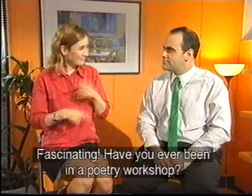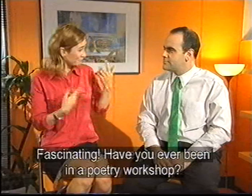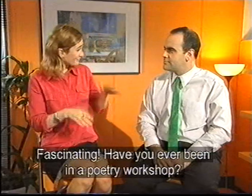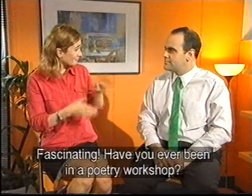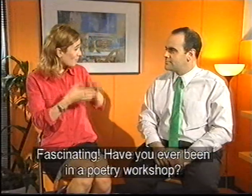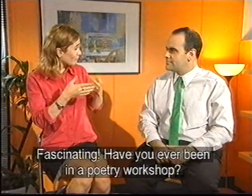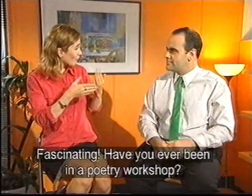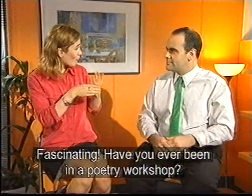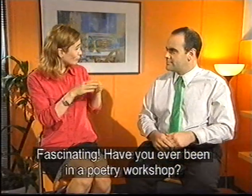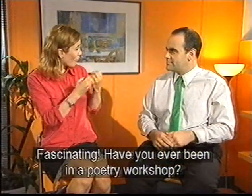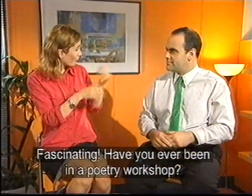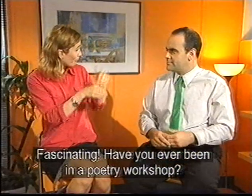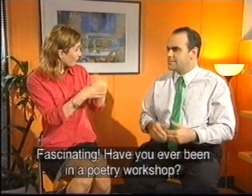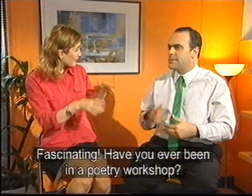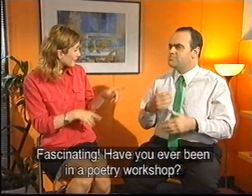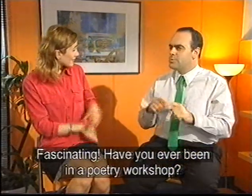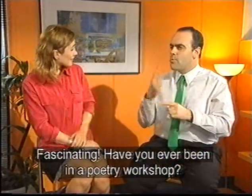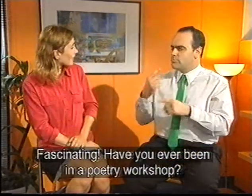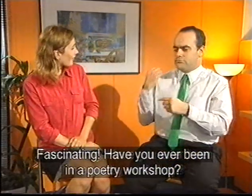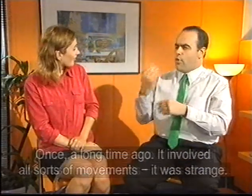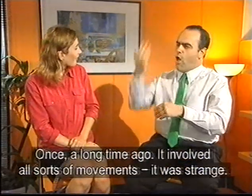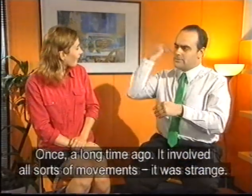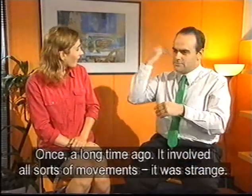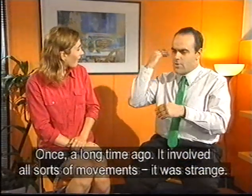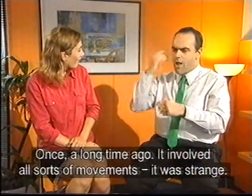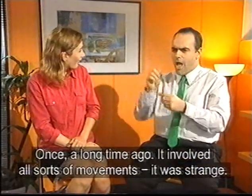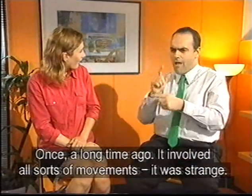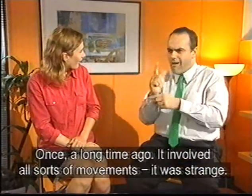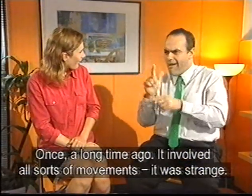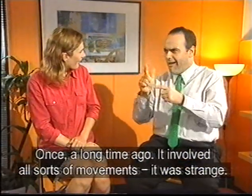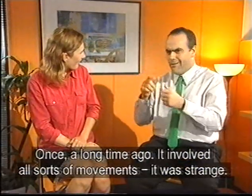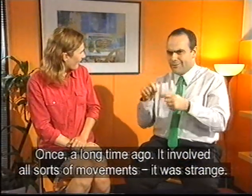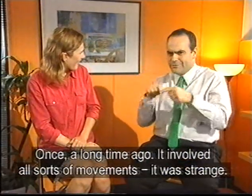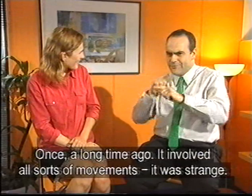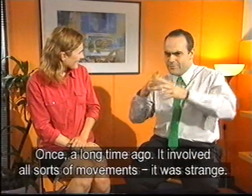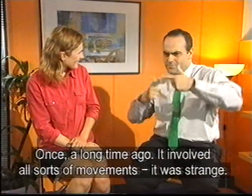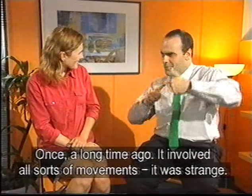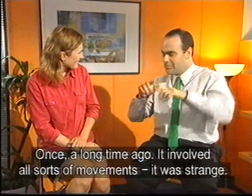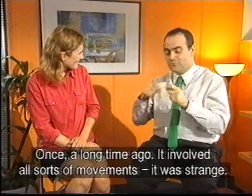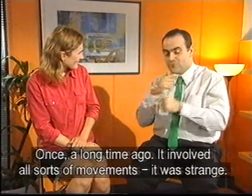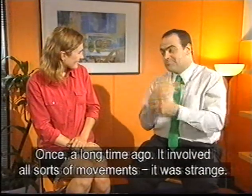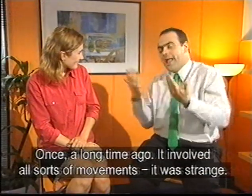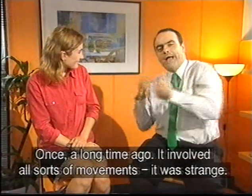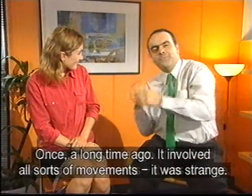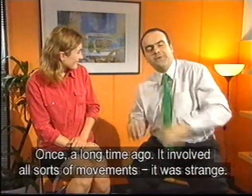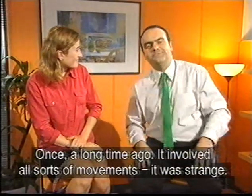Fascinating. Have you ever been in a poetry workshop? Once, a long time ago. It involved all sorts of different movements. It was a bit